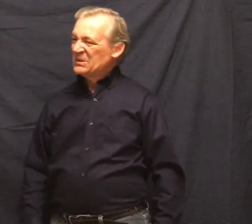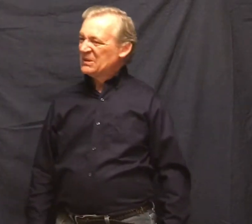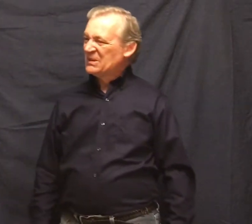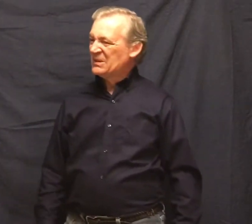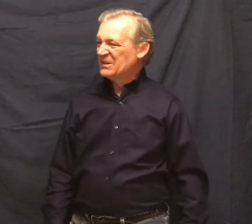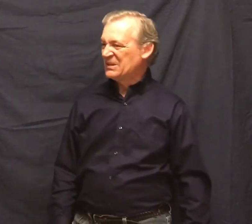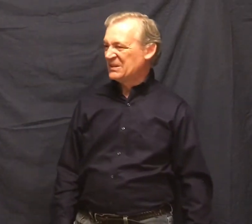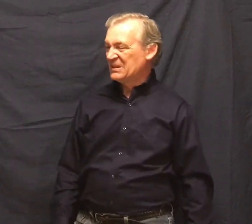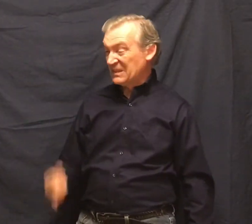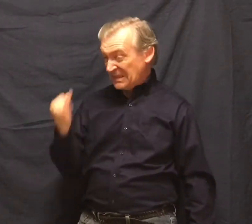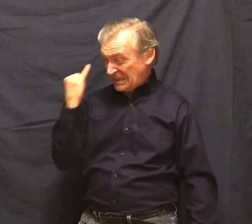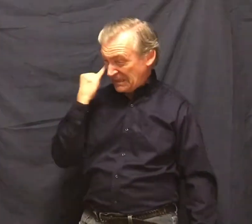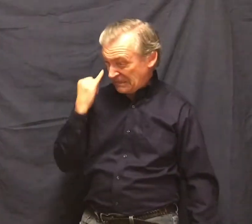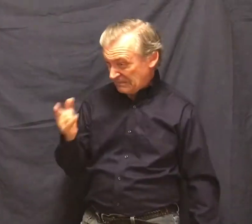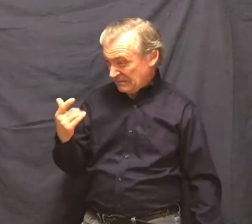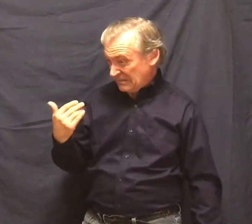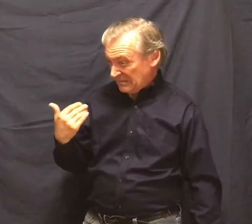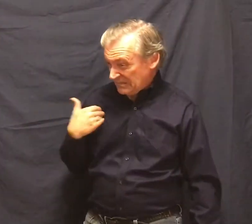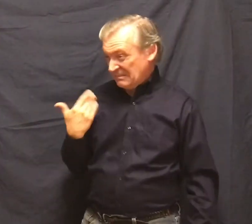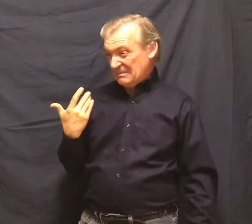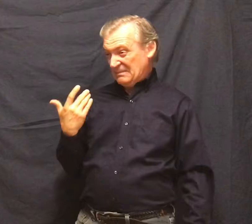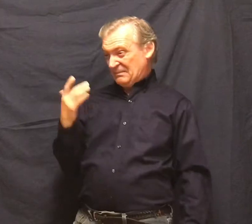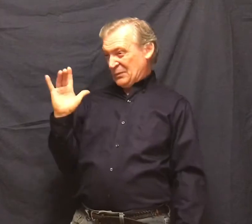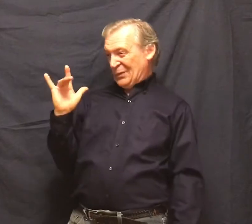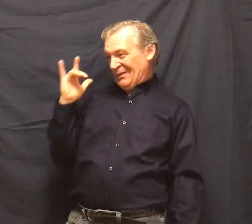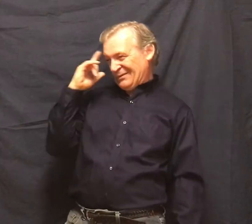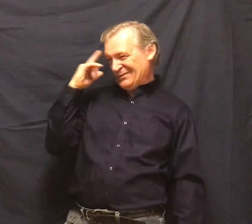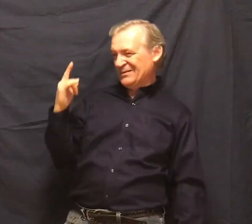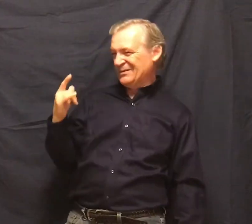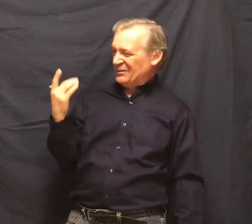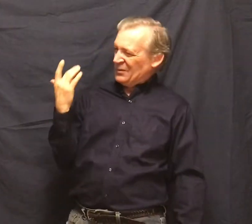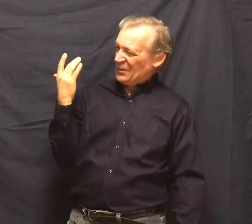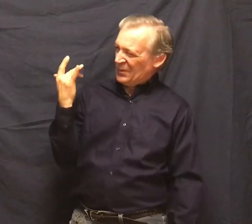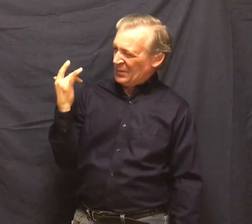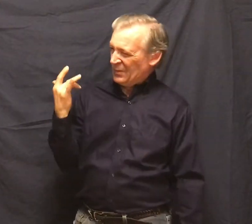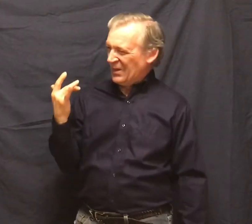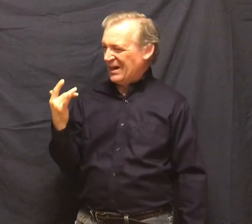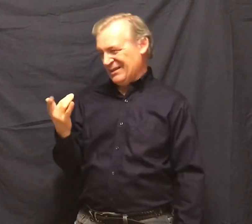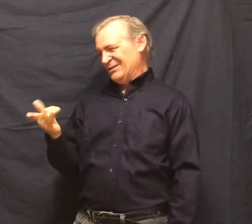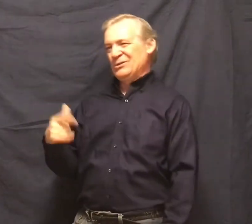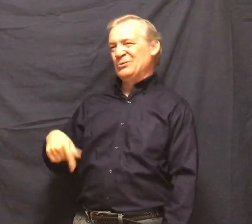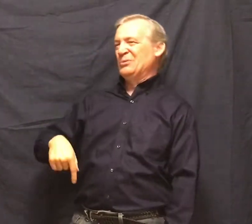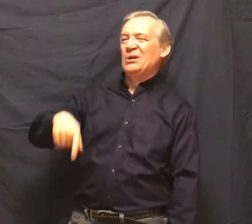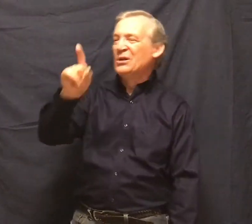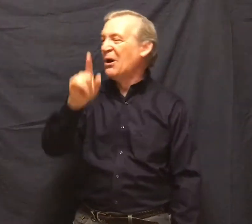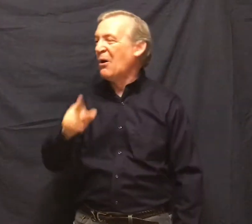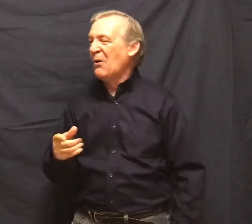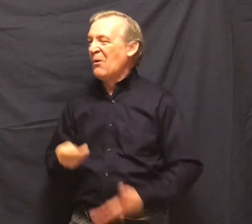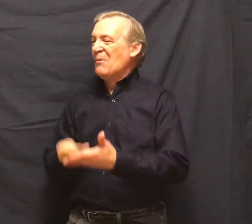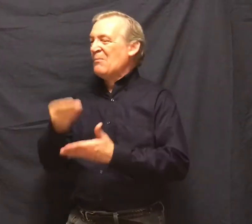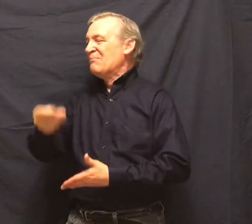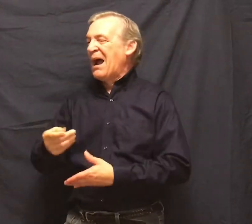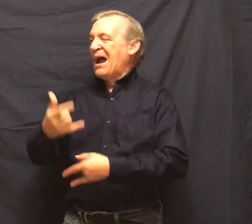If you had 2 bits in the world, why you be getting 2 shots of corn with it and sucking the bottom of the glass? I know you